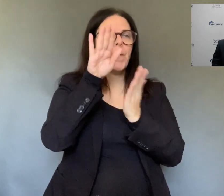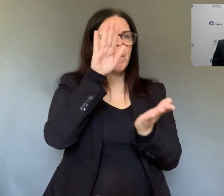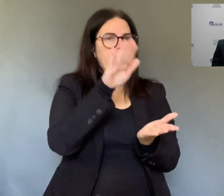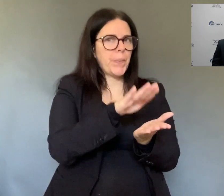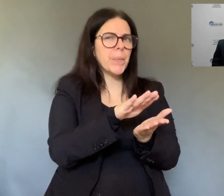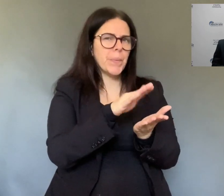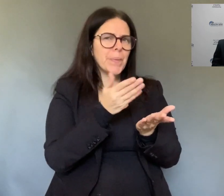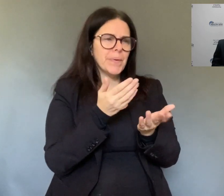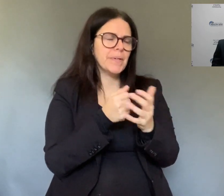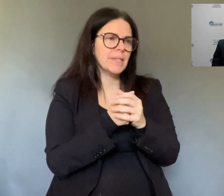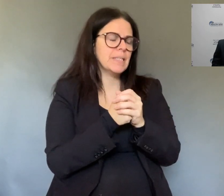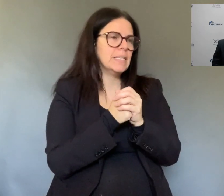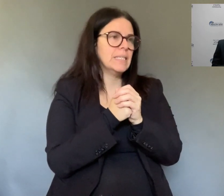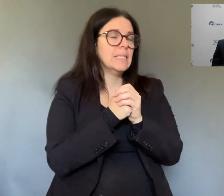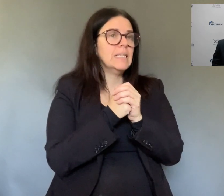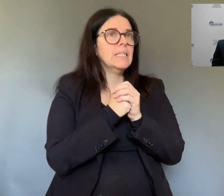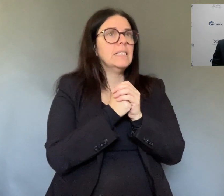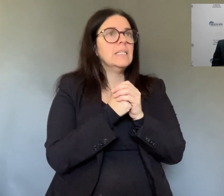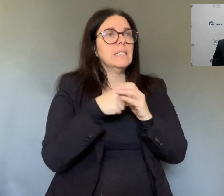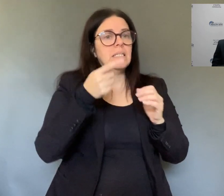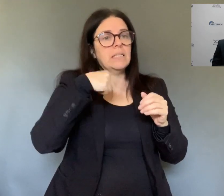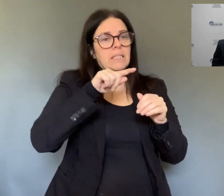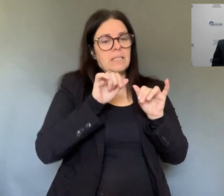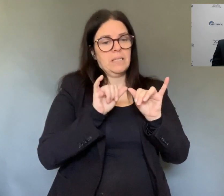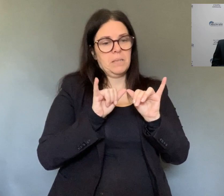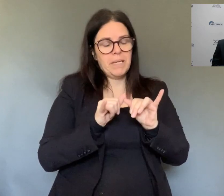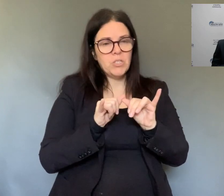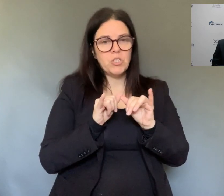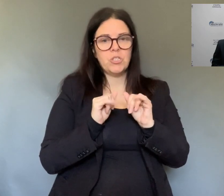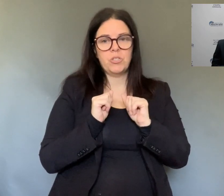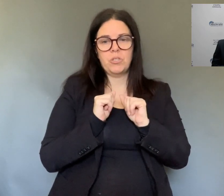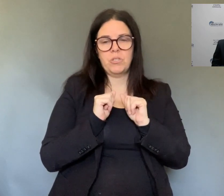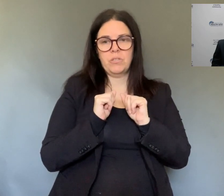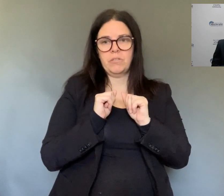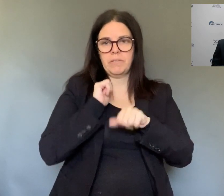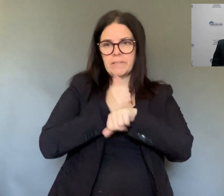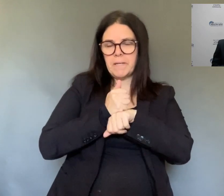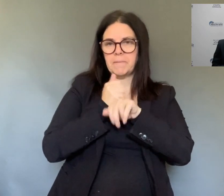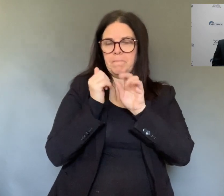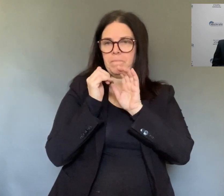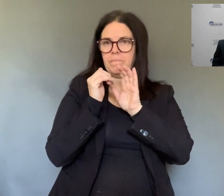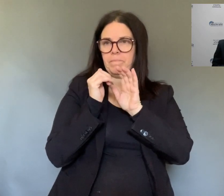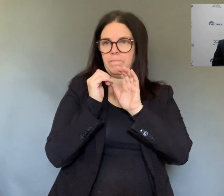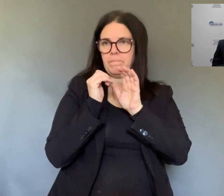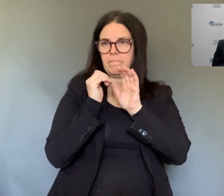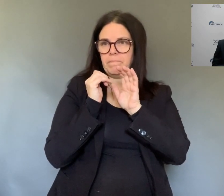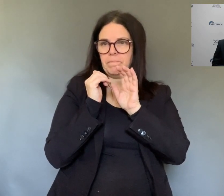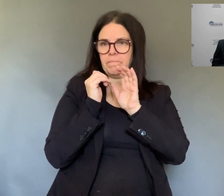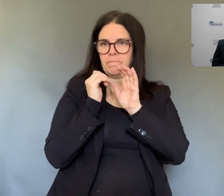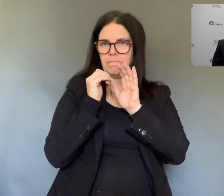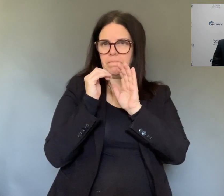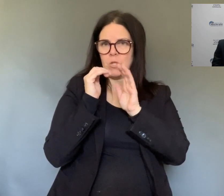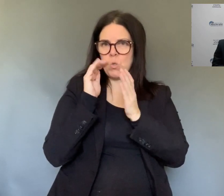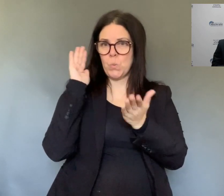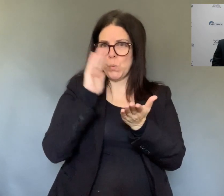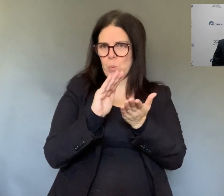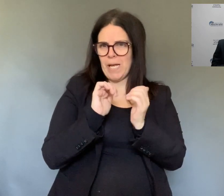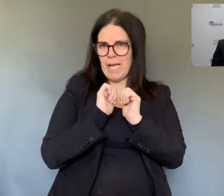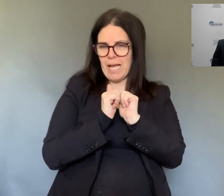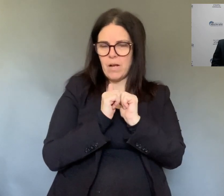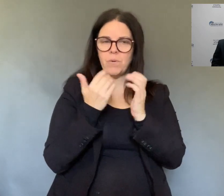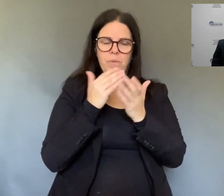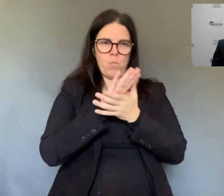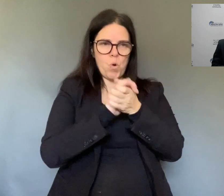now. And all these measures and recommendations that we are putting forward is to either keep the risk at the same level or